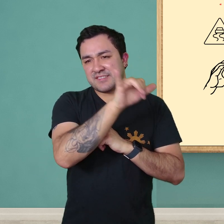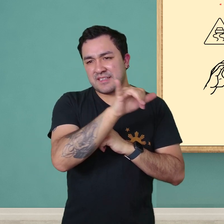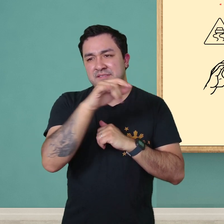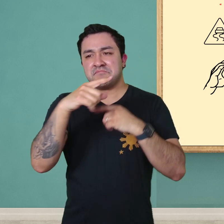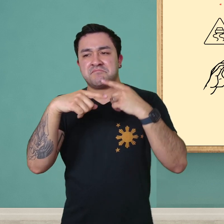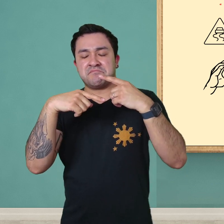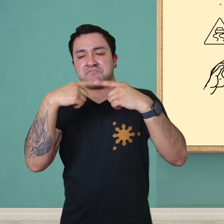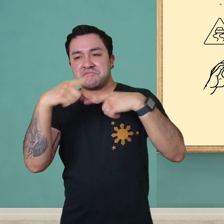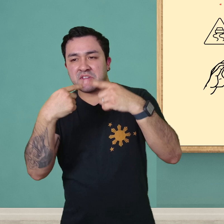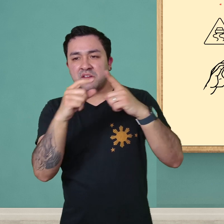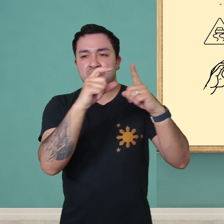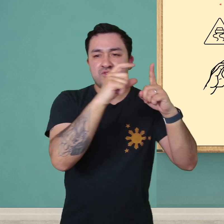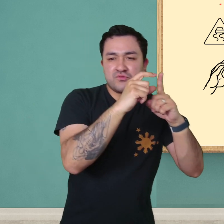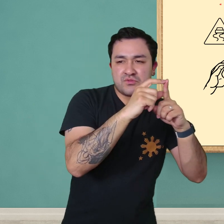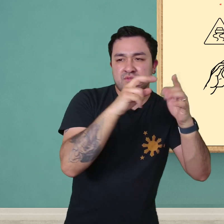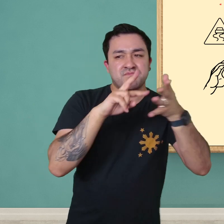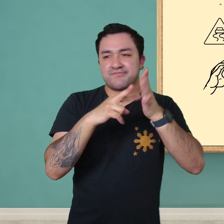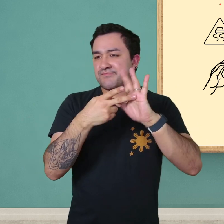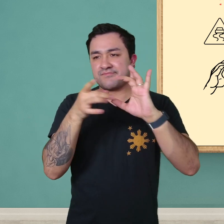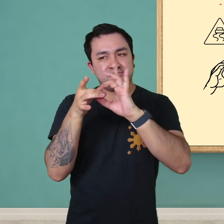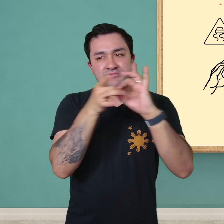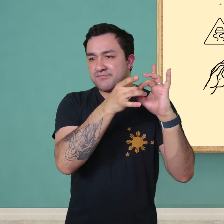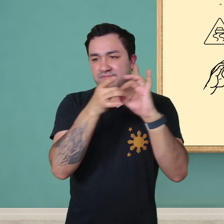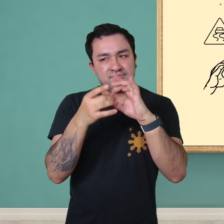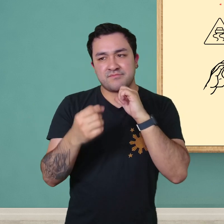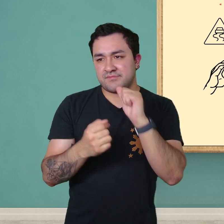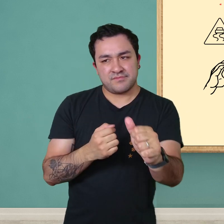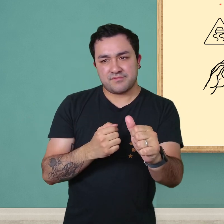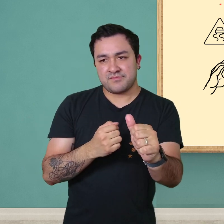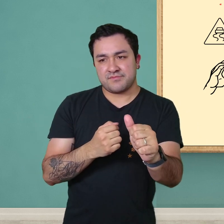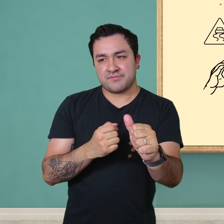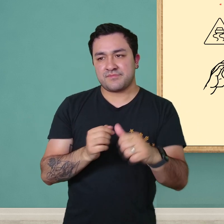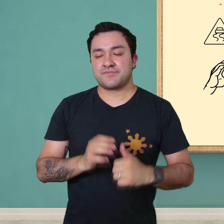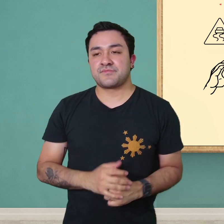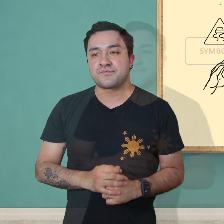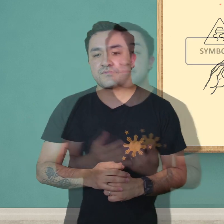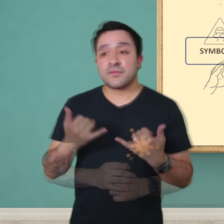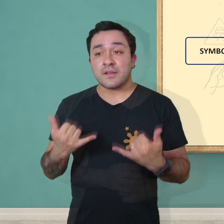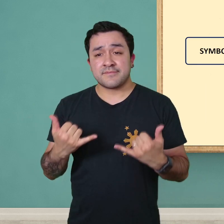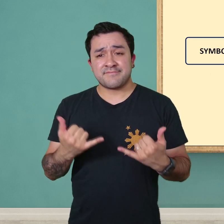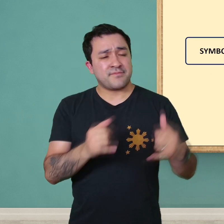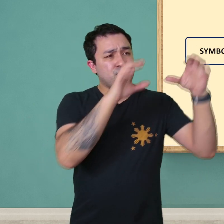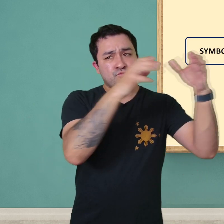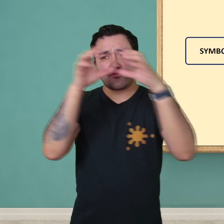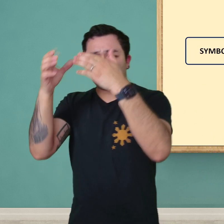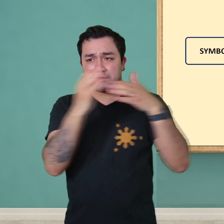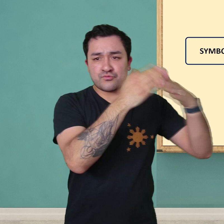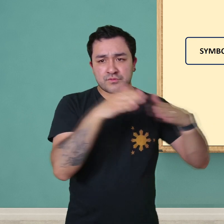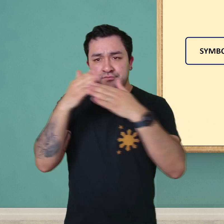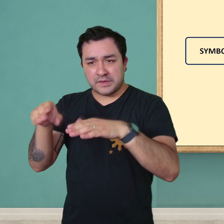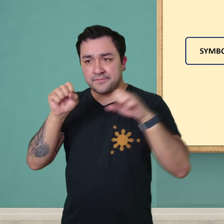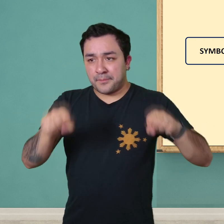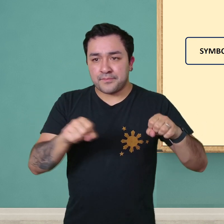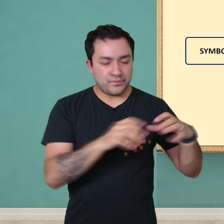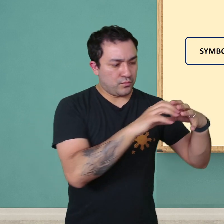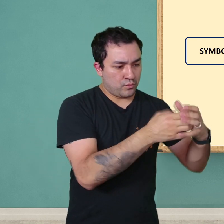its meaning. The same can be said about the other symbols in this group. Now we can categorize symbols even